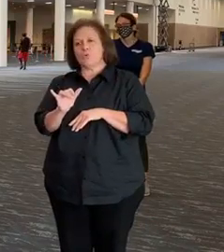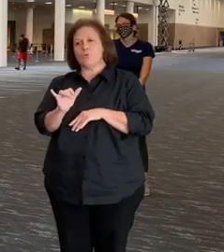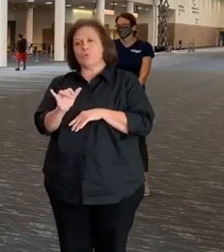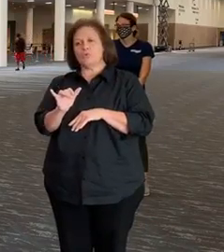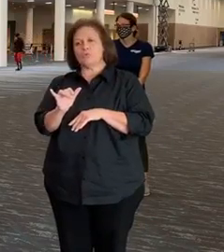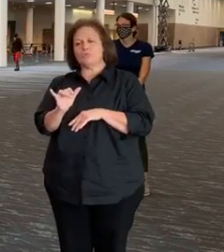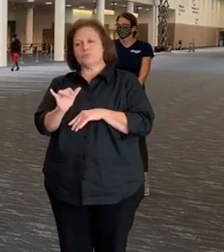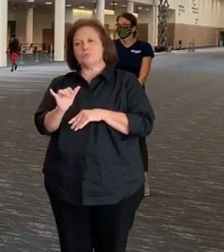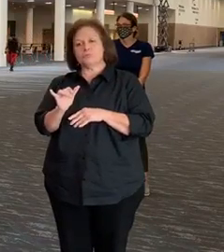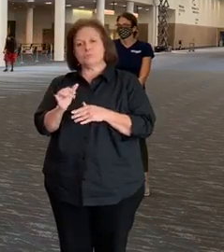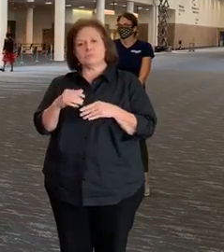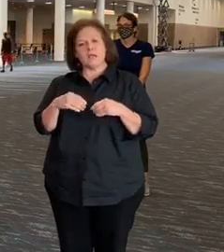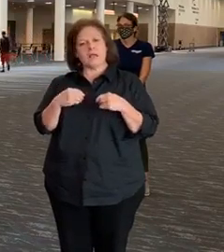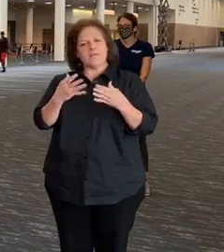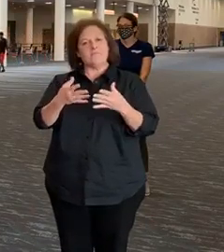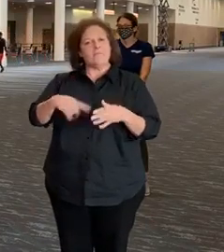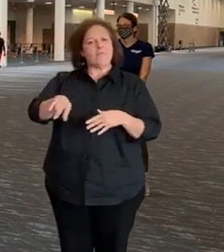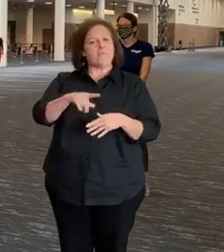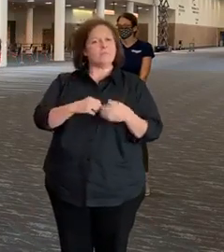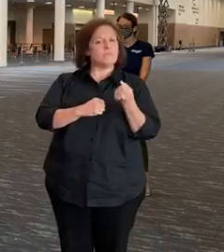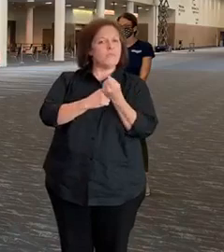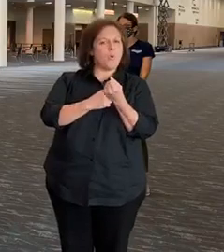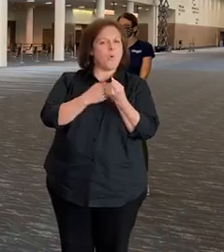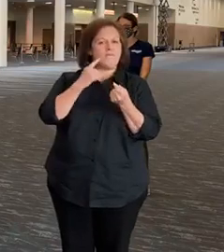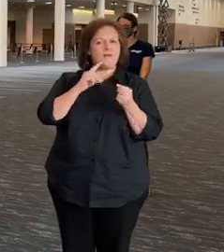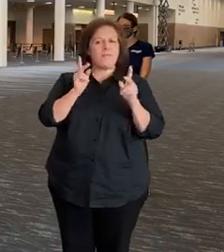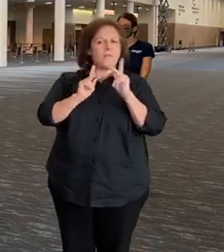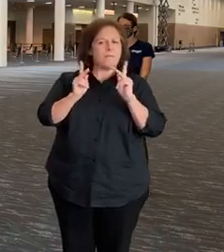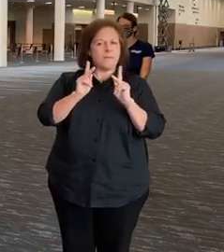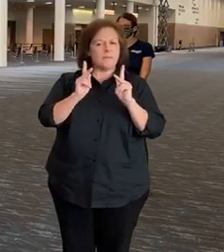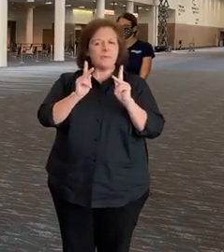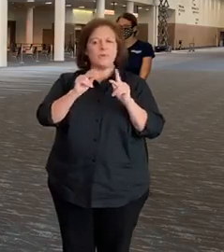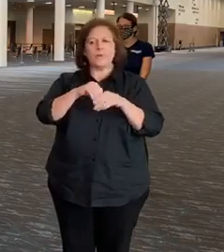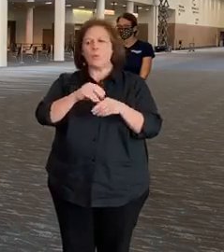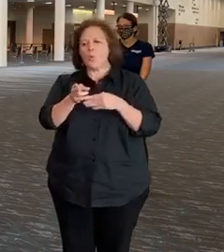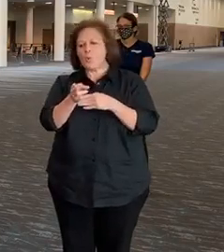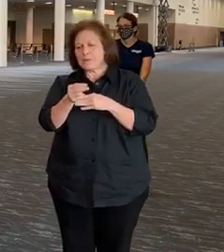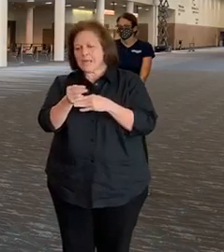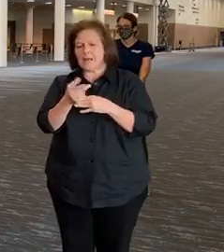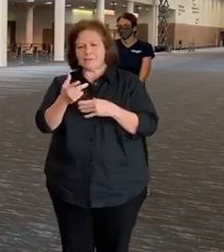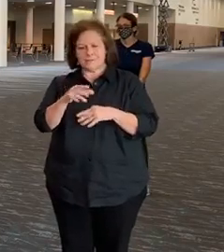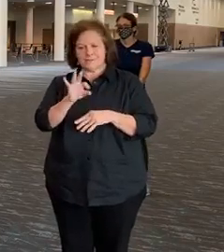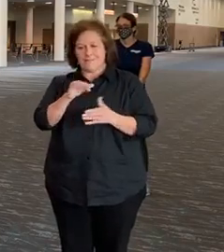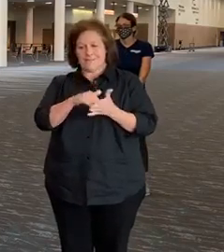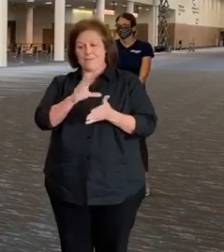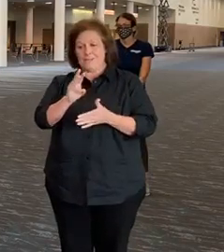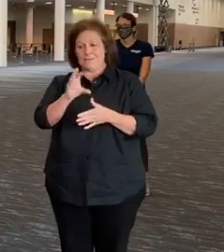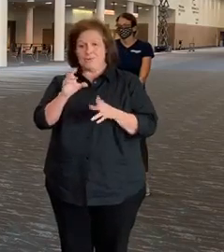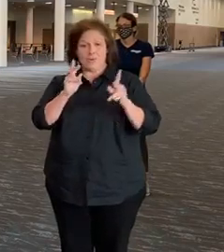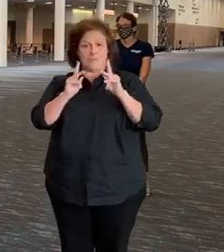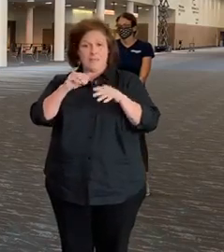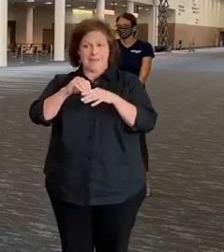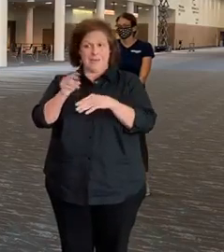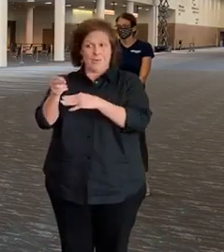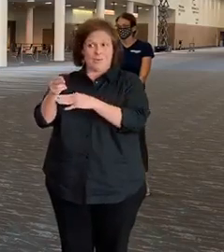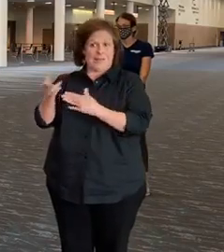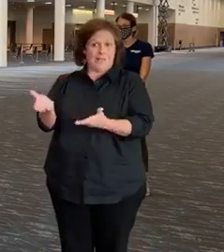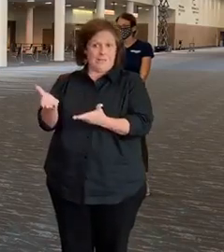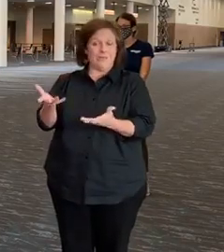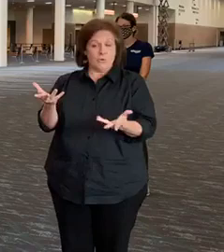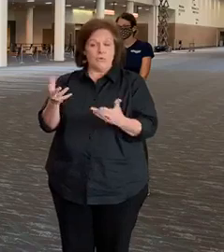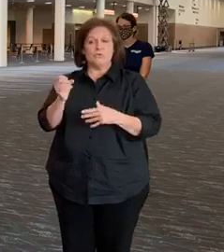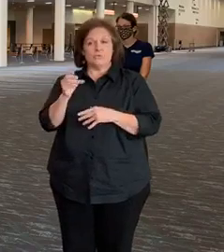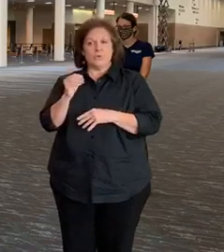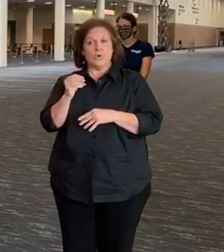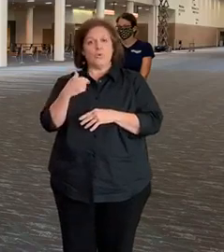that extra surge support for the hotels that have evacuees in them. Again, 9,600 at this point. So again, we're